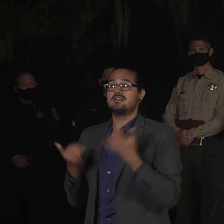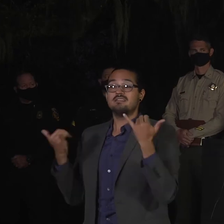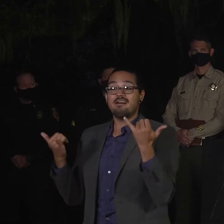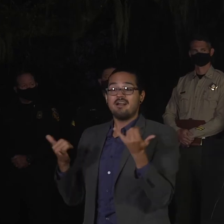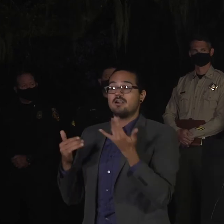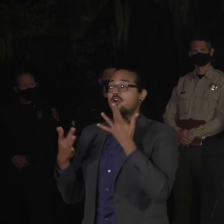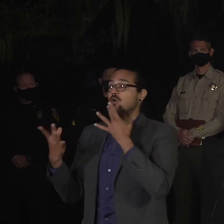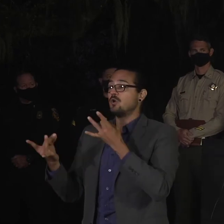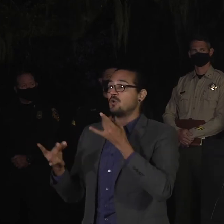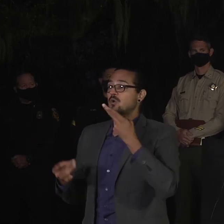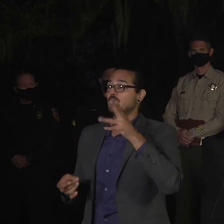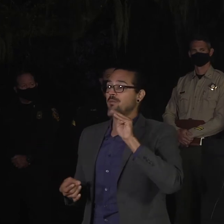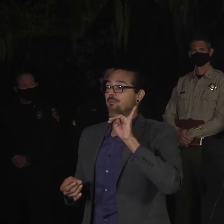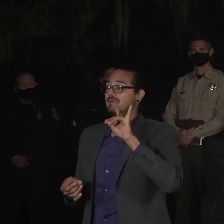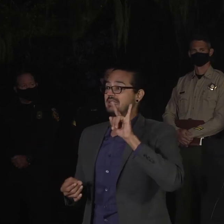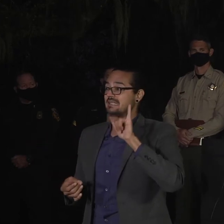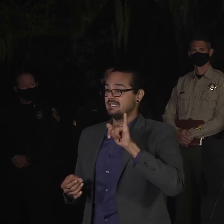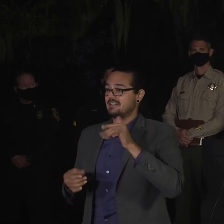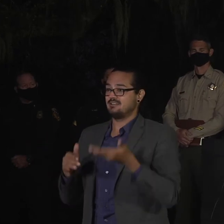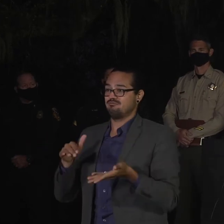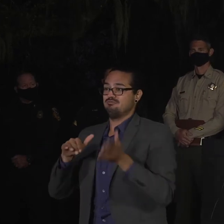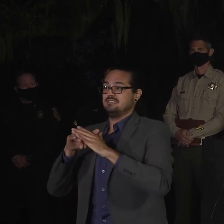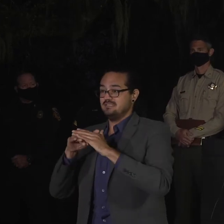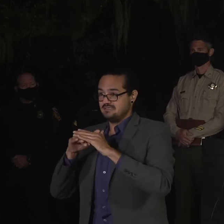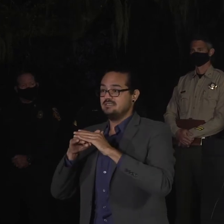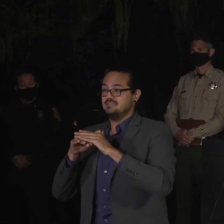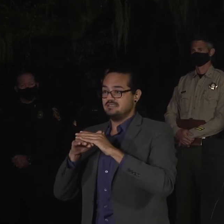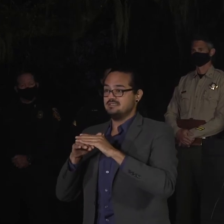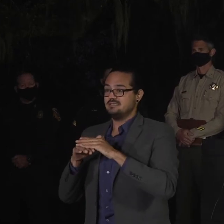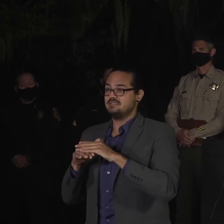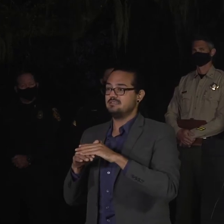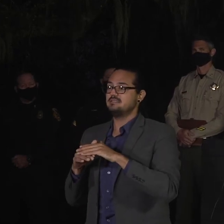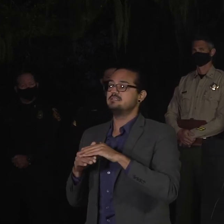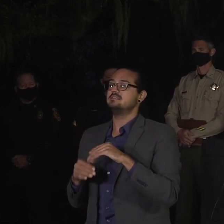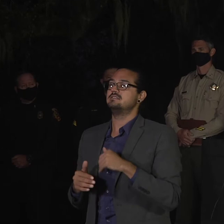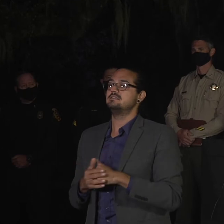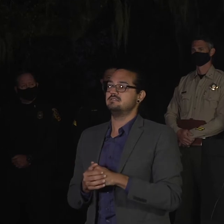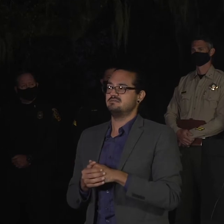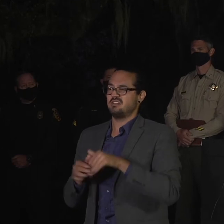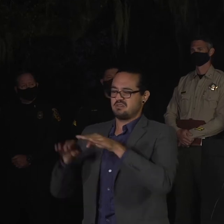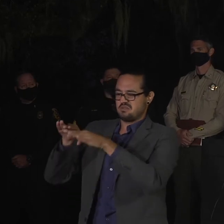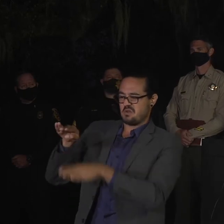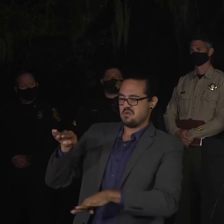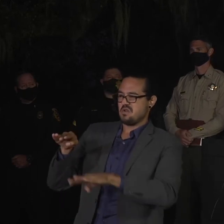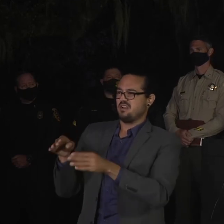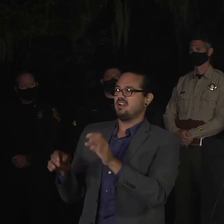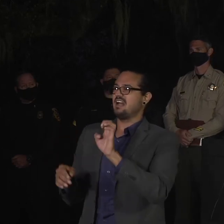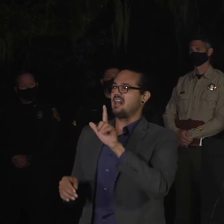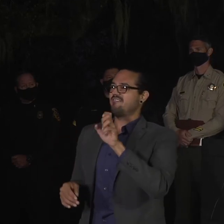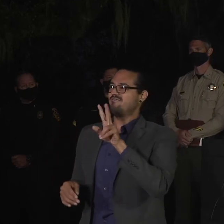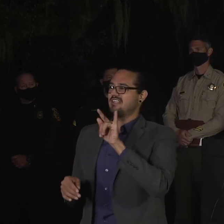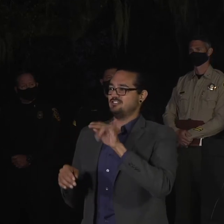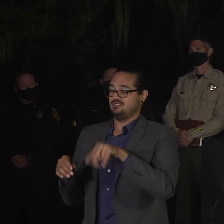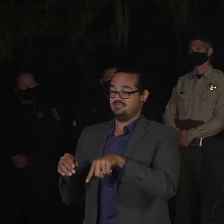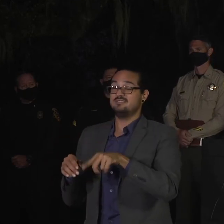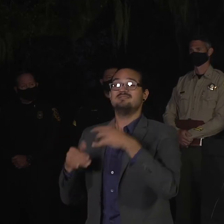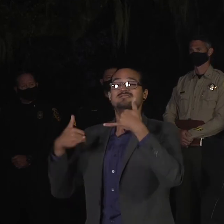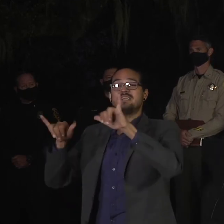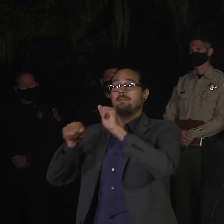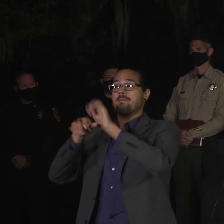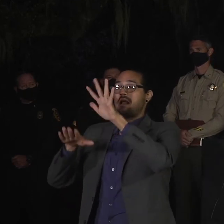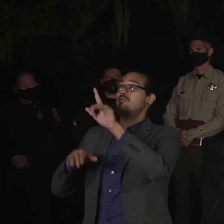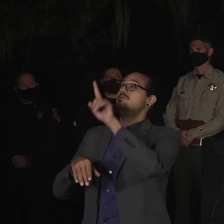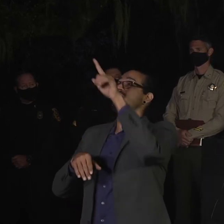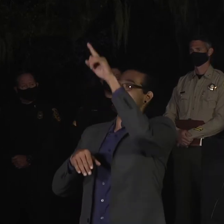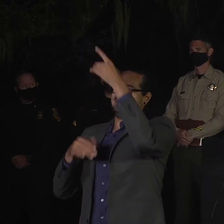higher elevations that relative humidity has been still very dry, so the conditions are relatively the same there. The wind's a big factor. Wind is the number one factor in the spread